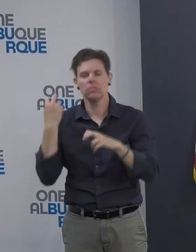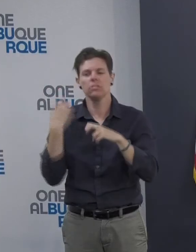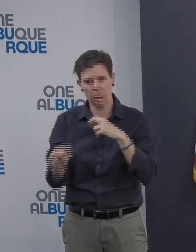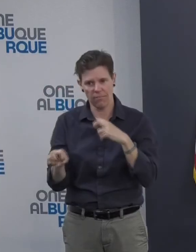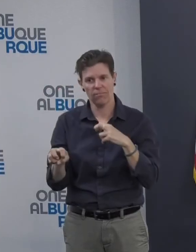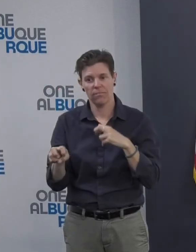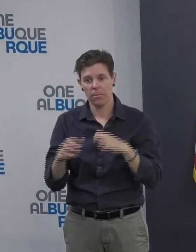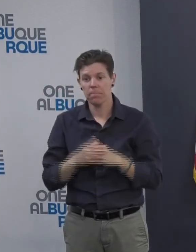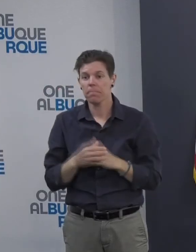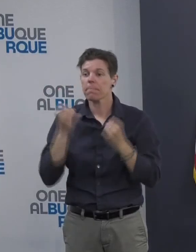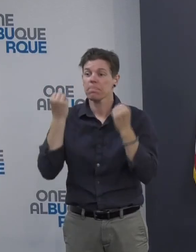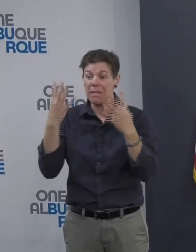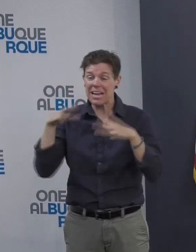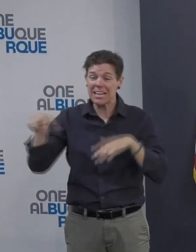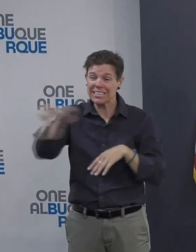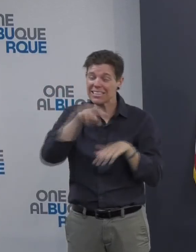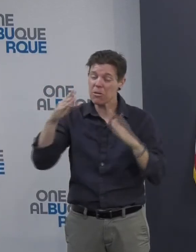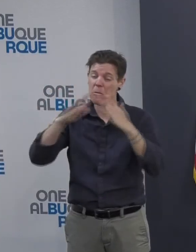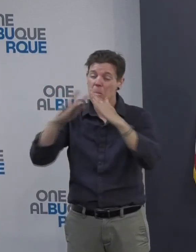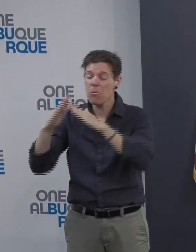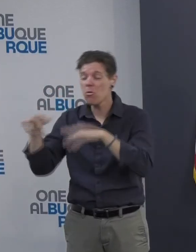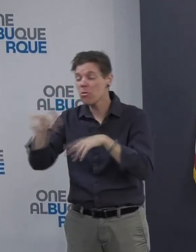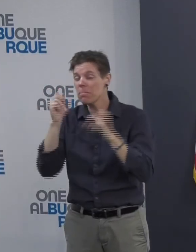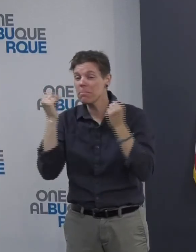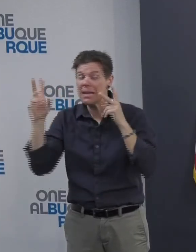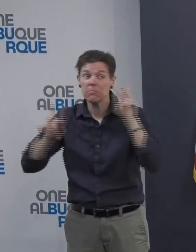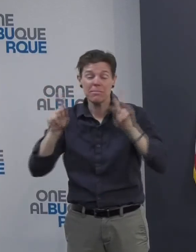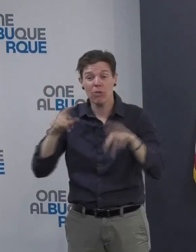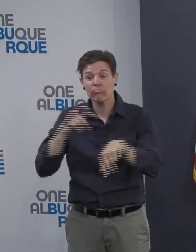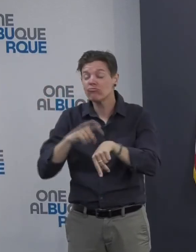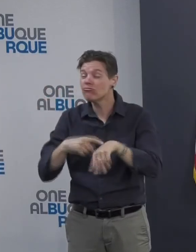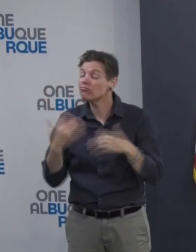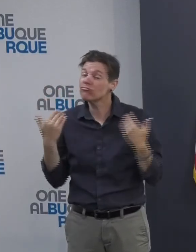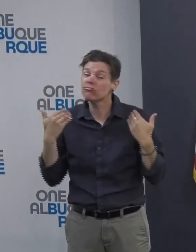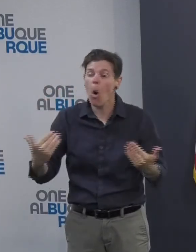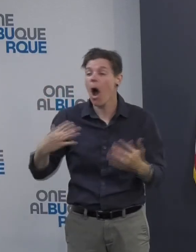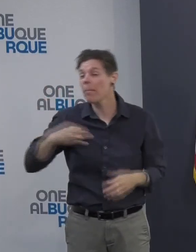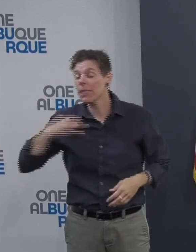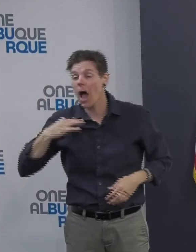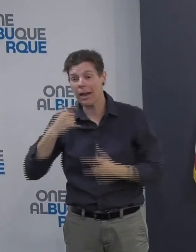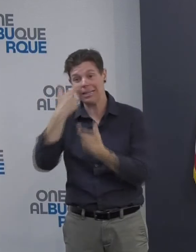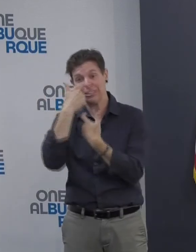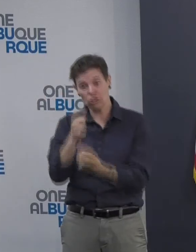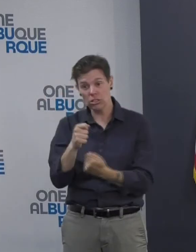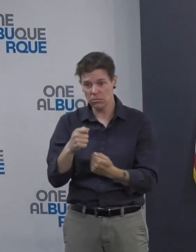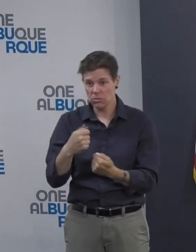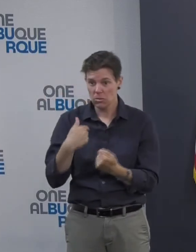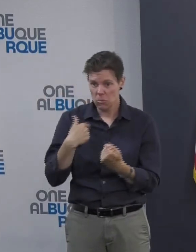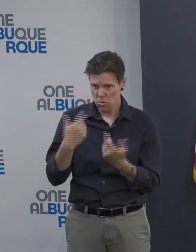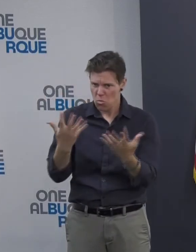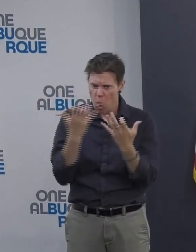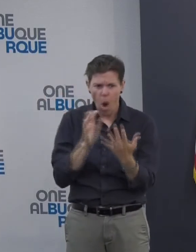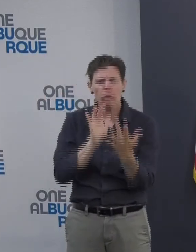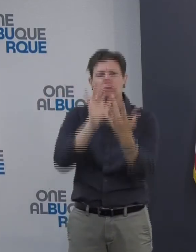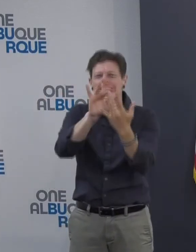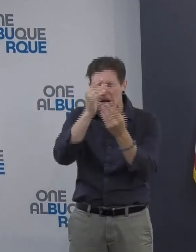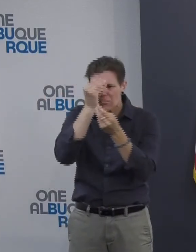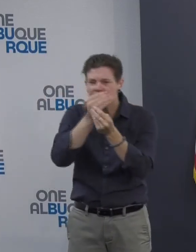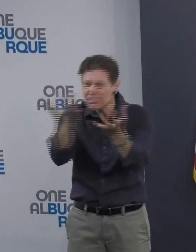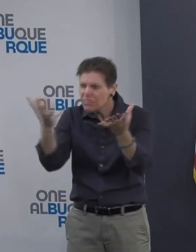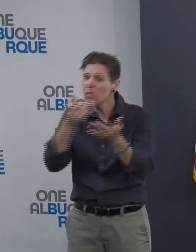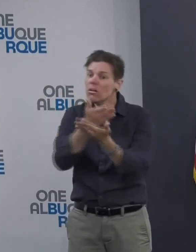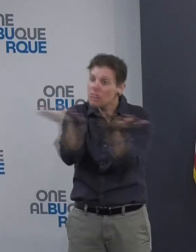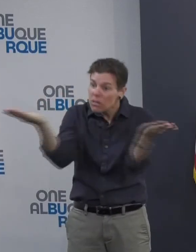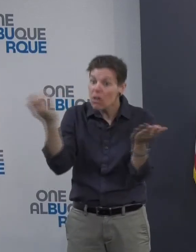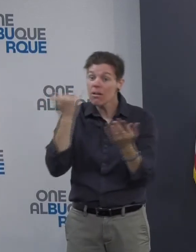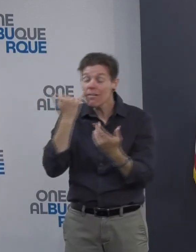to apply. And I want to just reach out to those folks that have either had an interest of being a police officer, have thought about